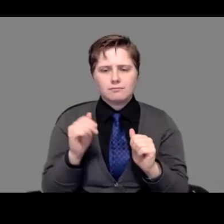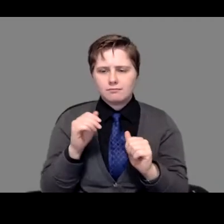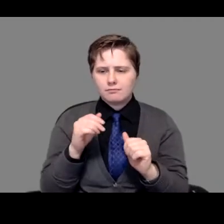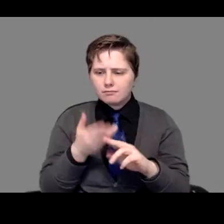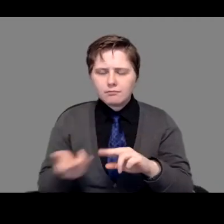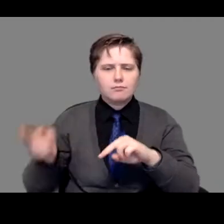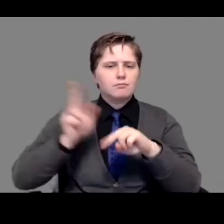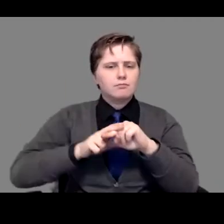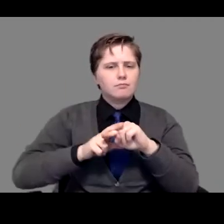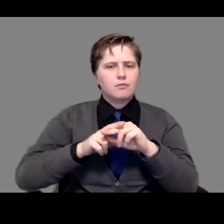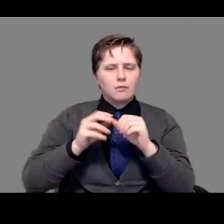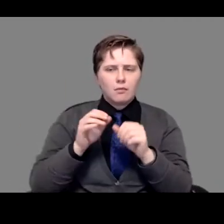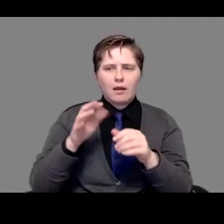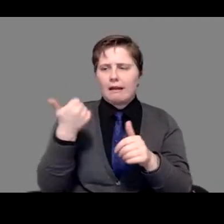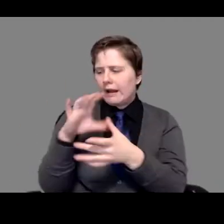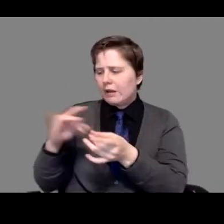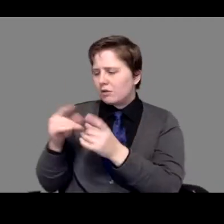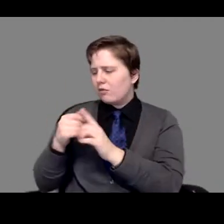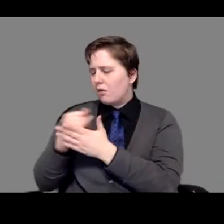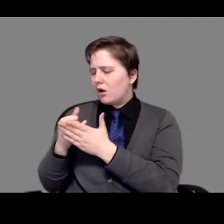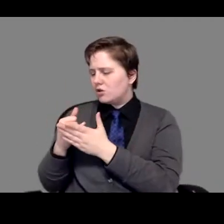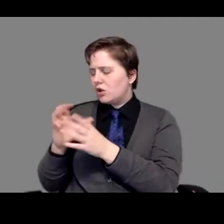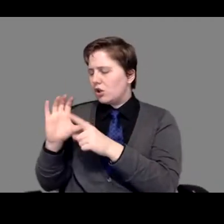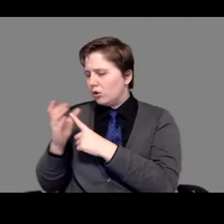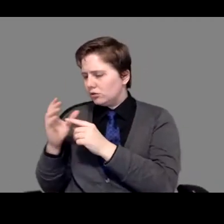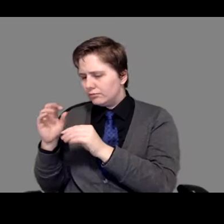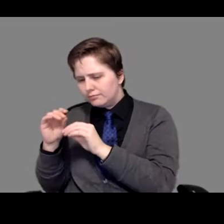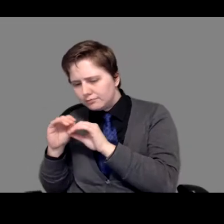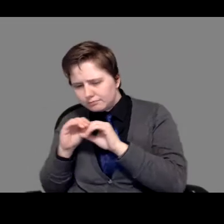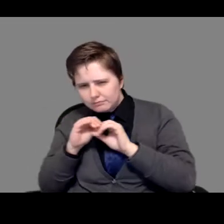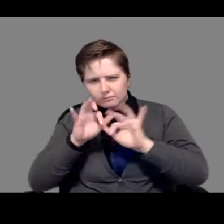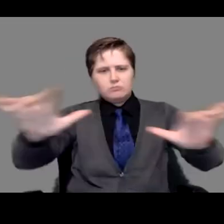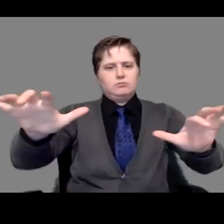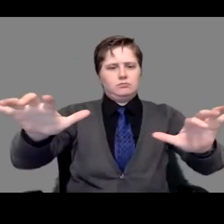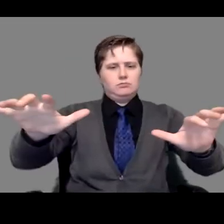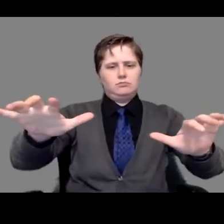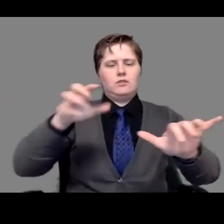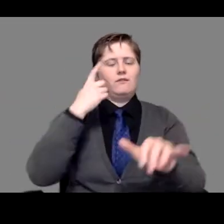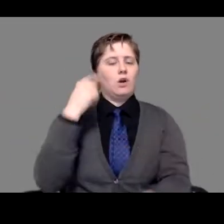whatever message that might be coming from an arts and cultural organization. And so for us,